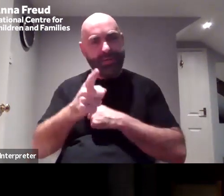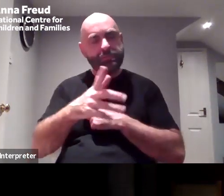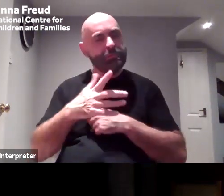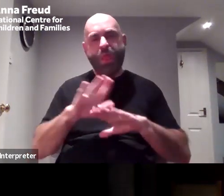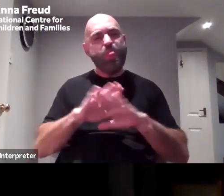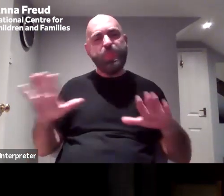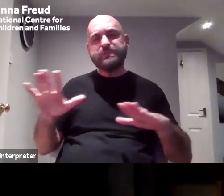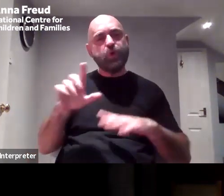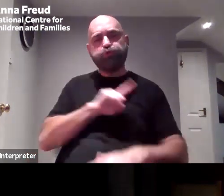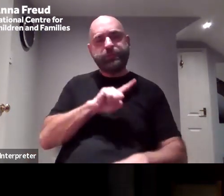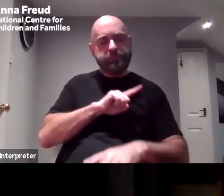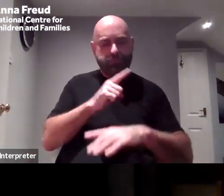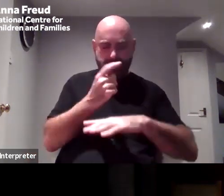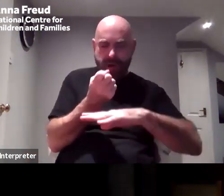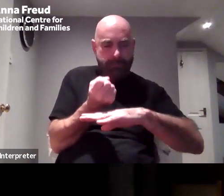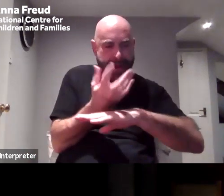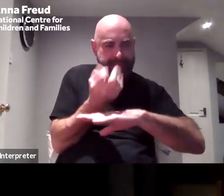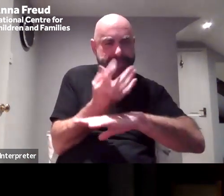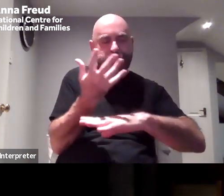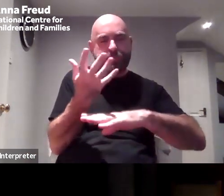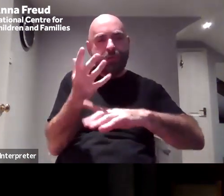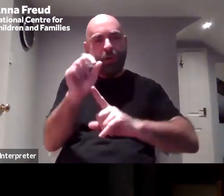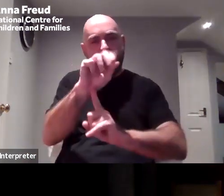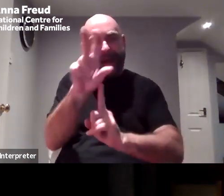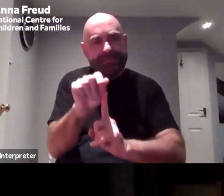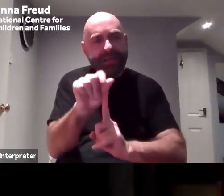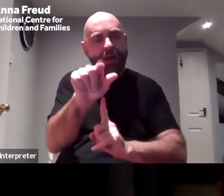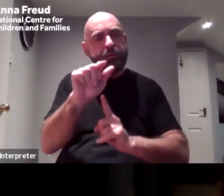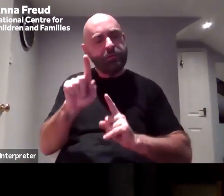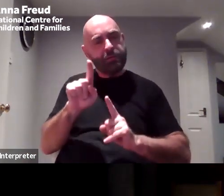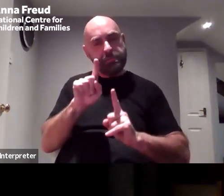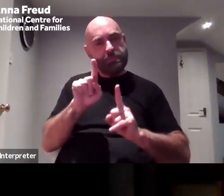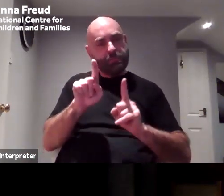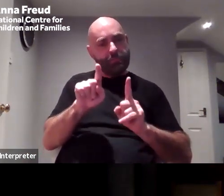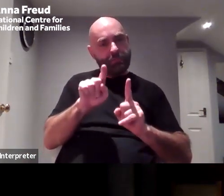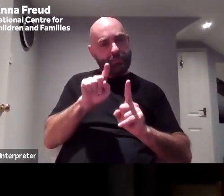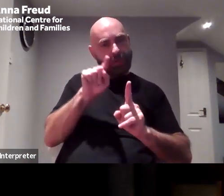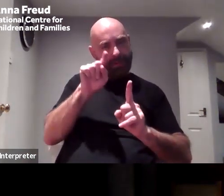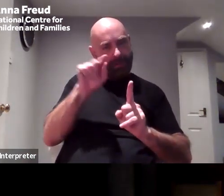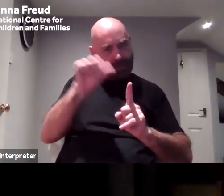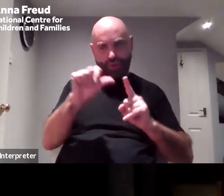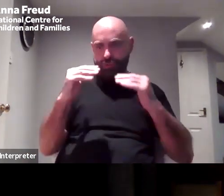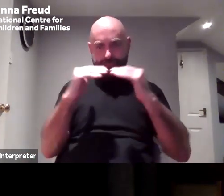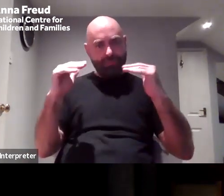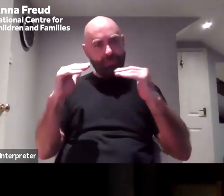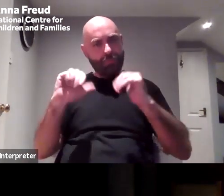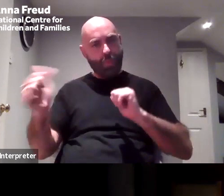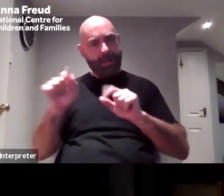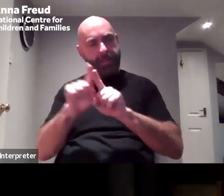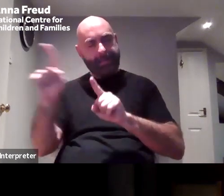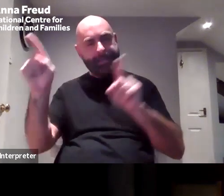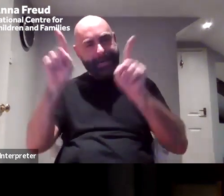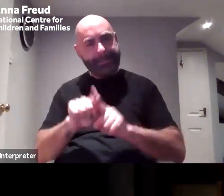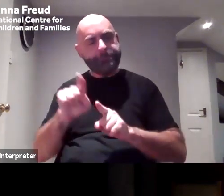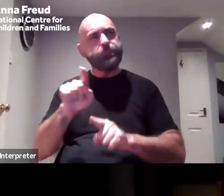why a Bangladeshi or a Pakistani kid, given the same social conditions, wouldn't do as well as an Indian kid.